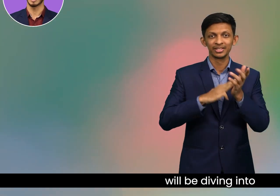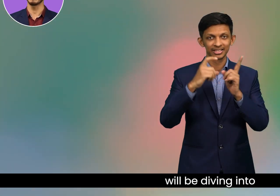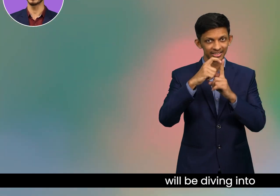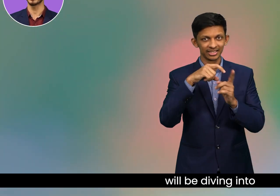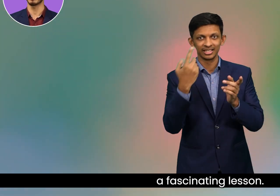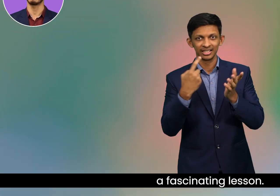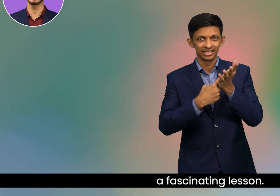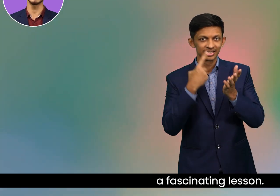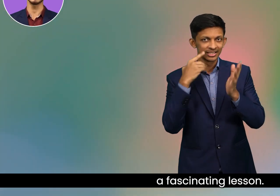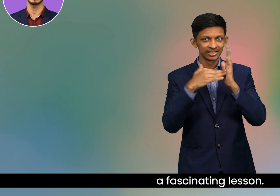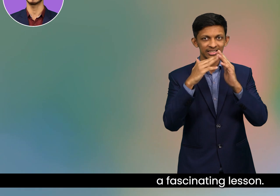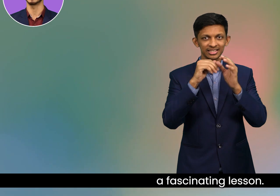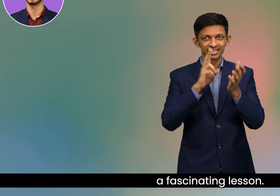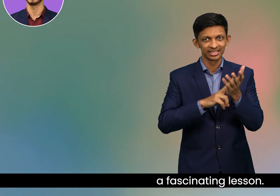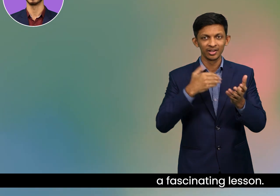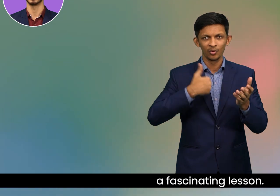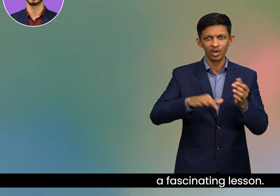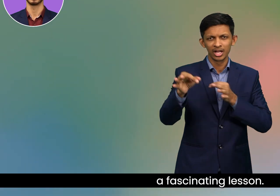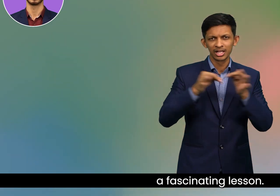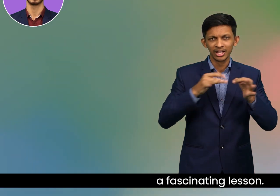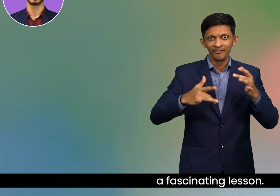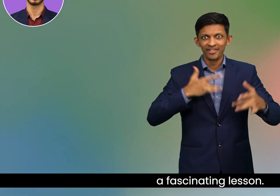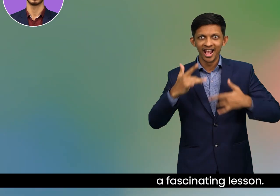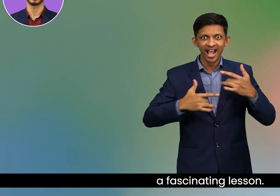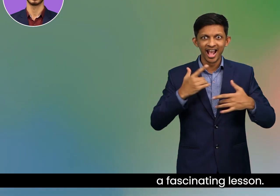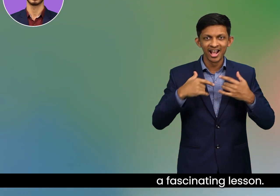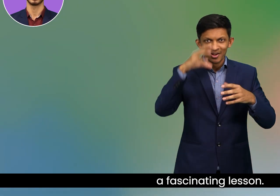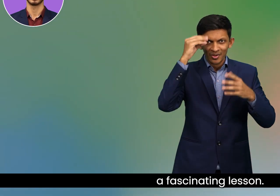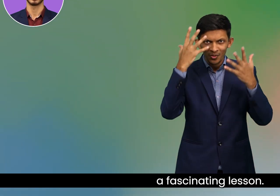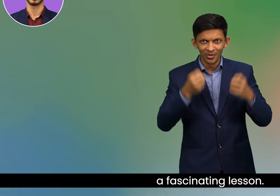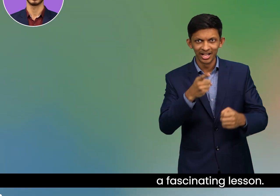will be diving into a fascinating lesson.